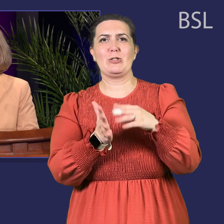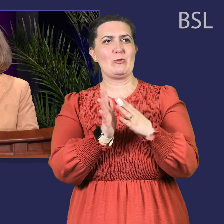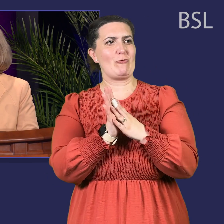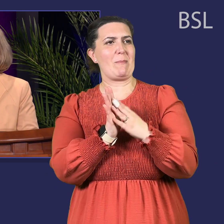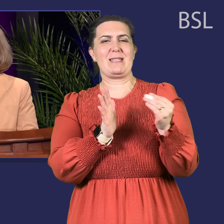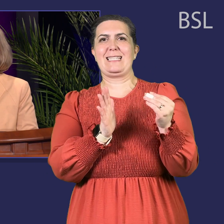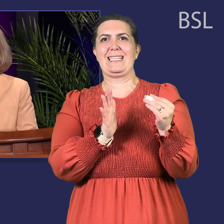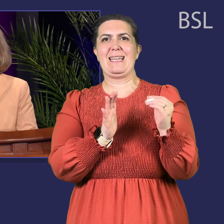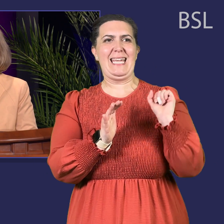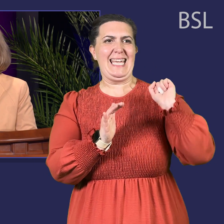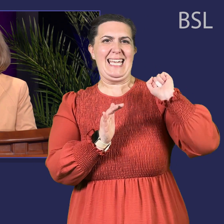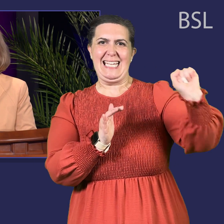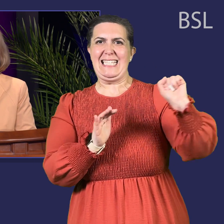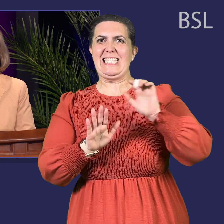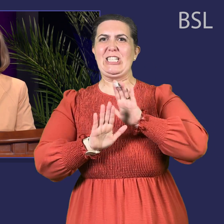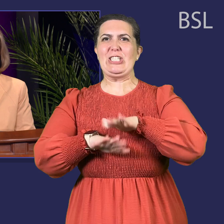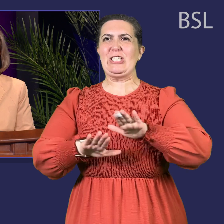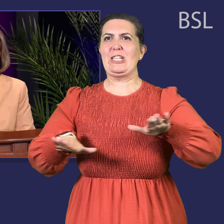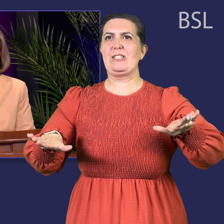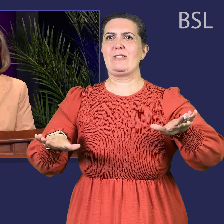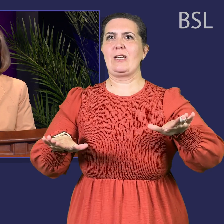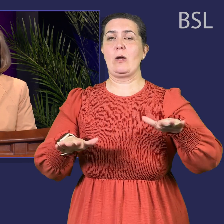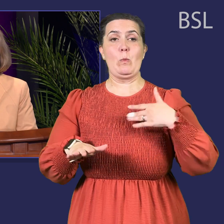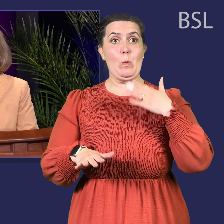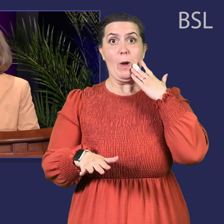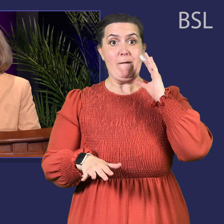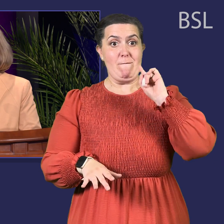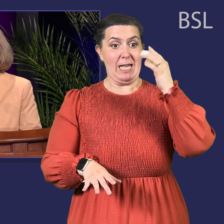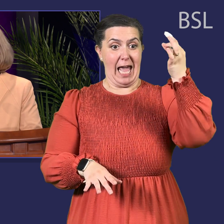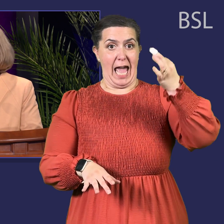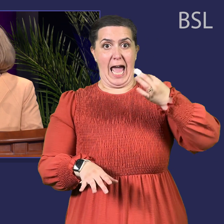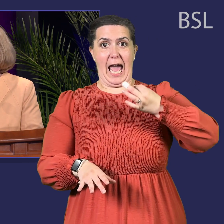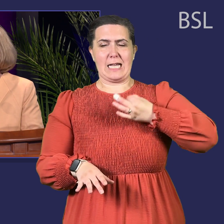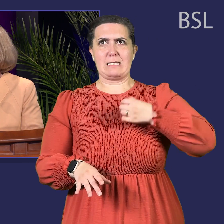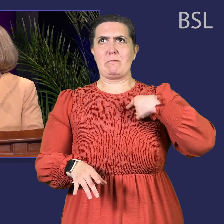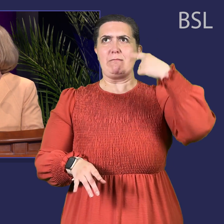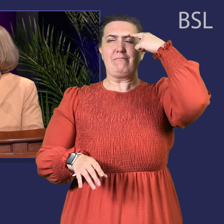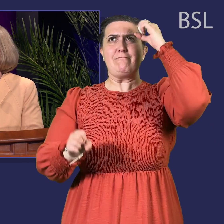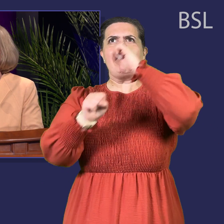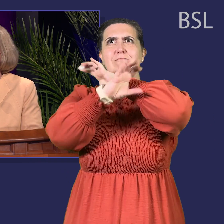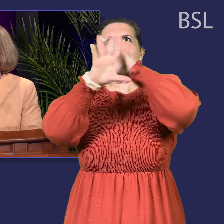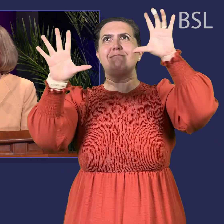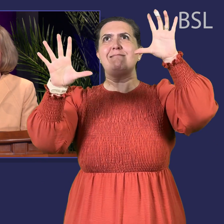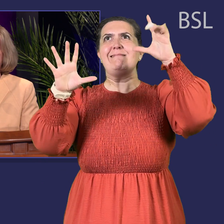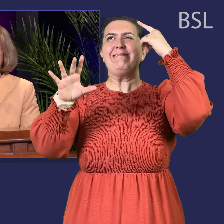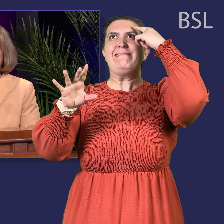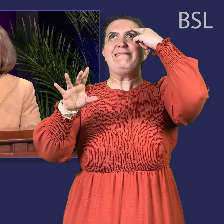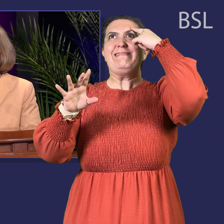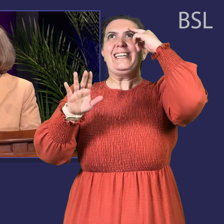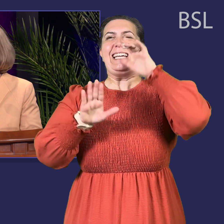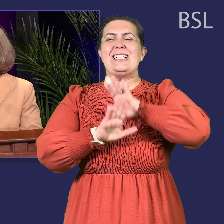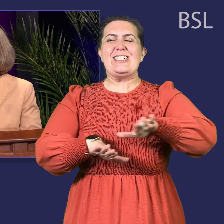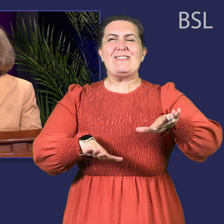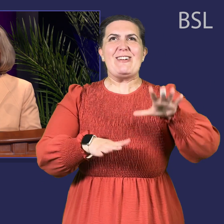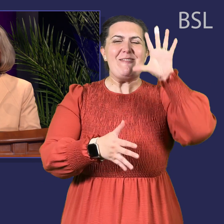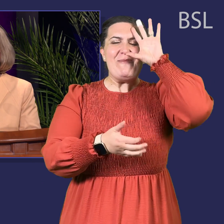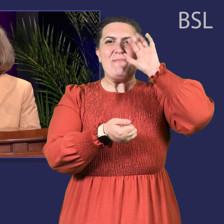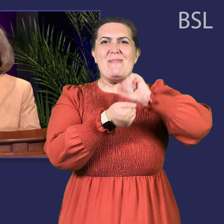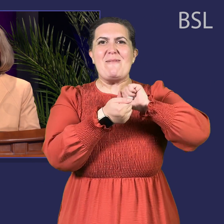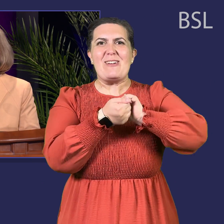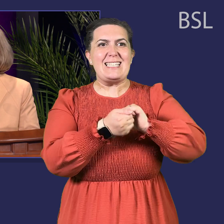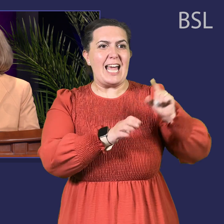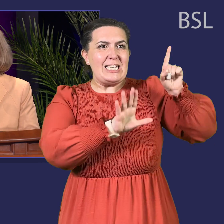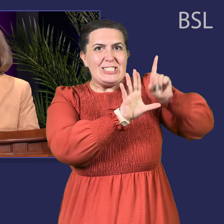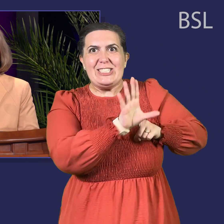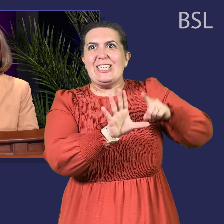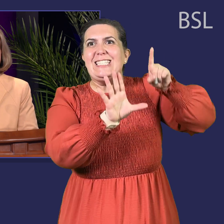here today to represent President Nelson's children. When I first received this assignment, my mind began to fill with